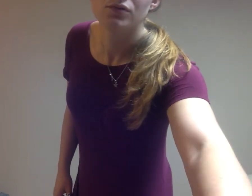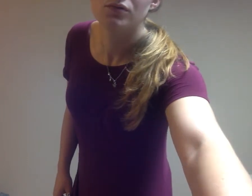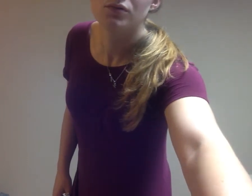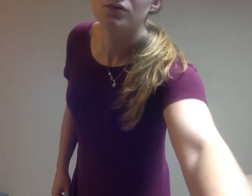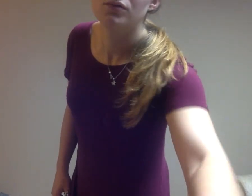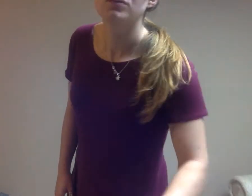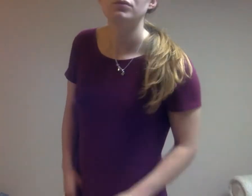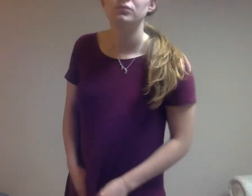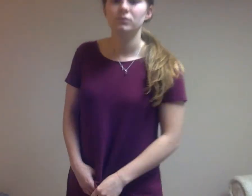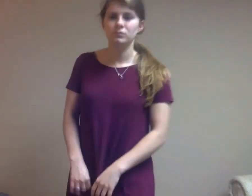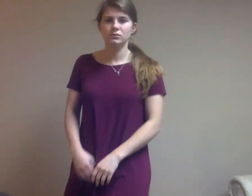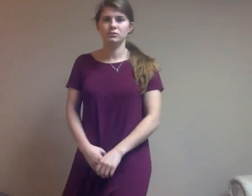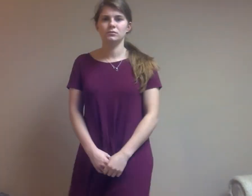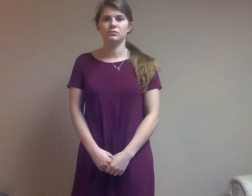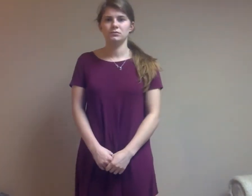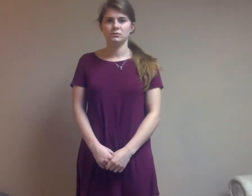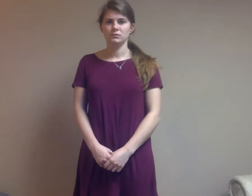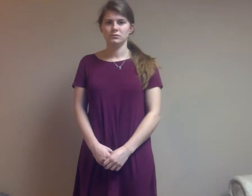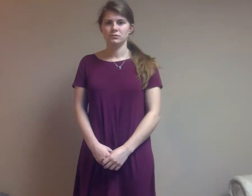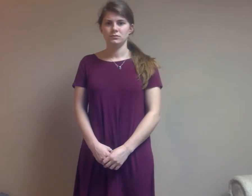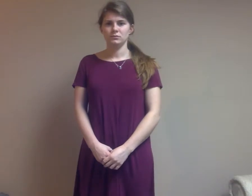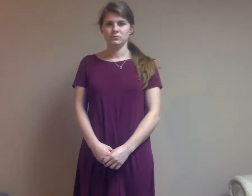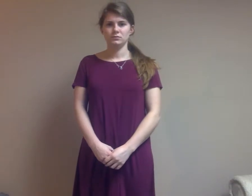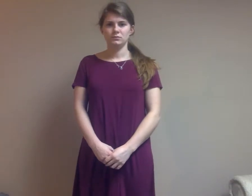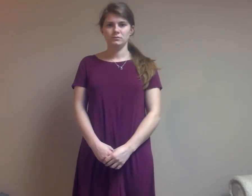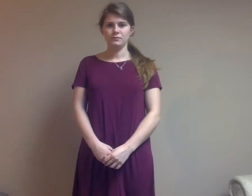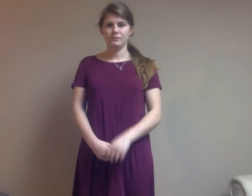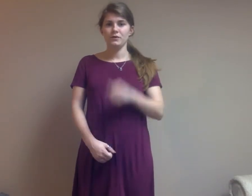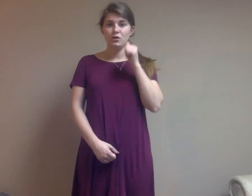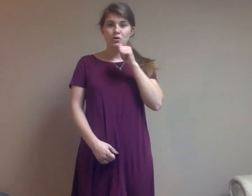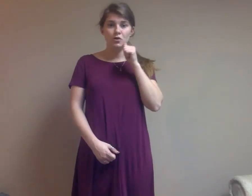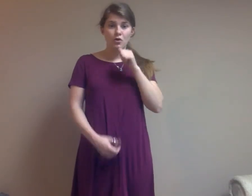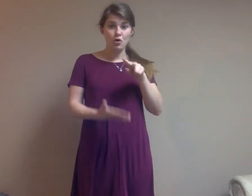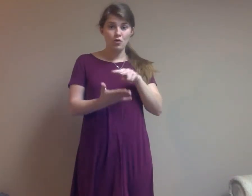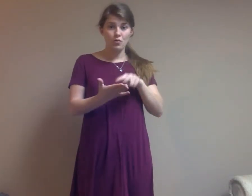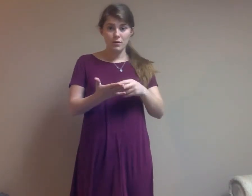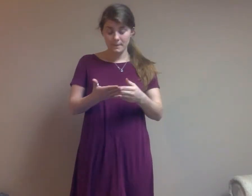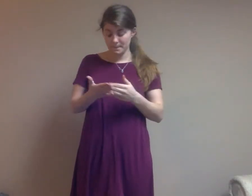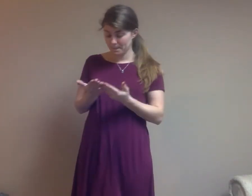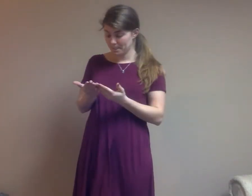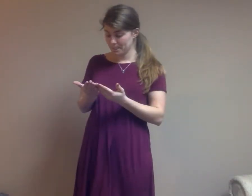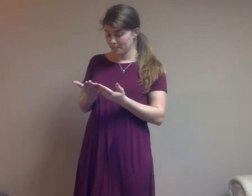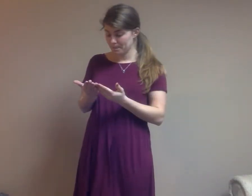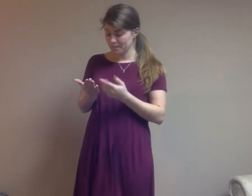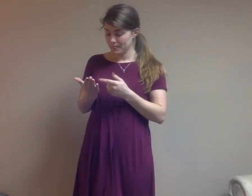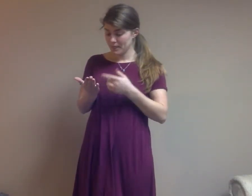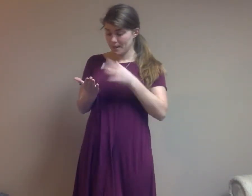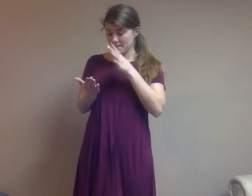How is school? We guess that when you read this, you will have been at school for a day or